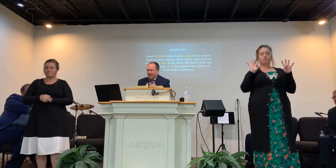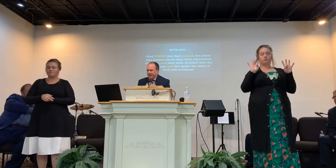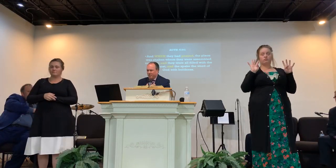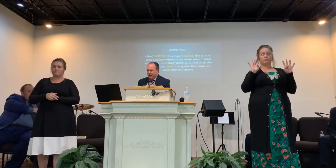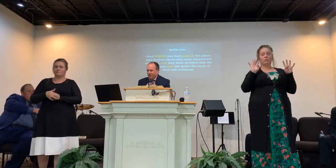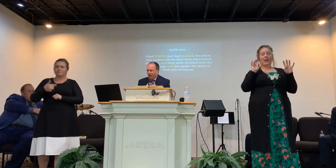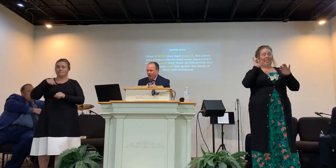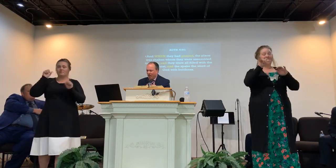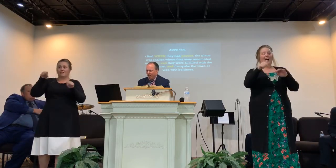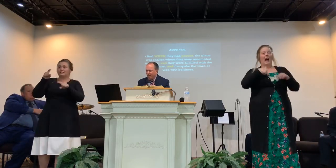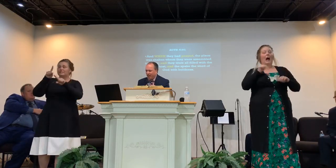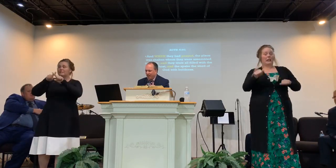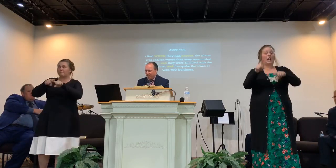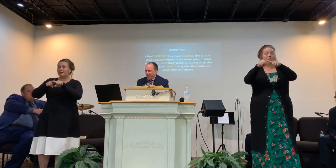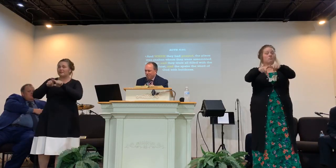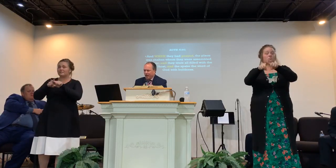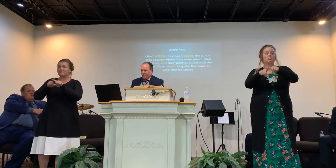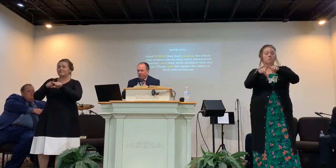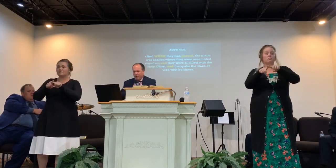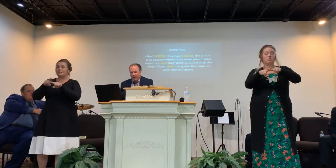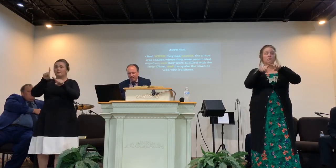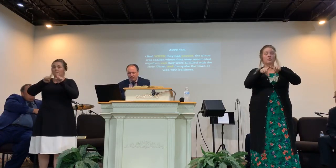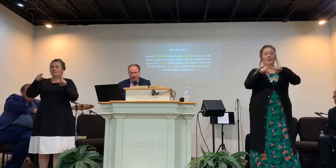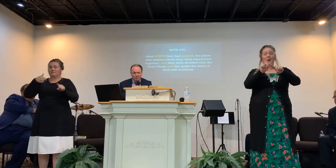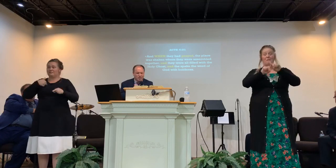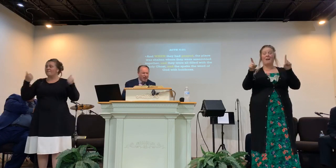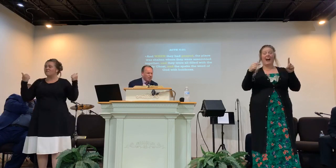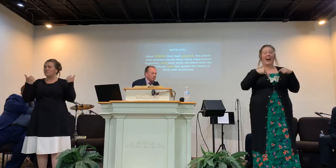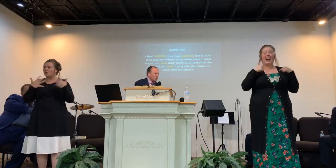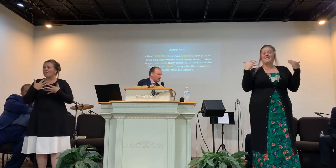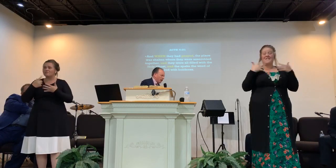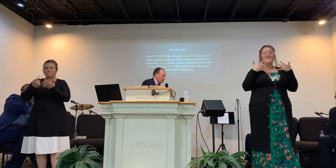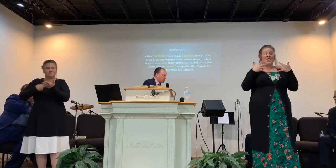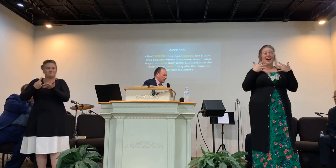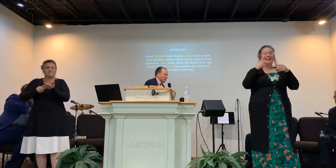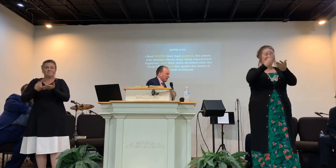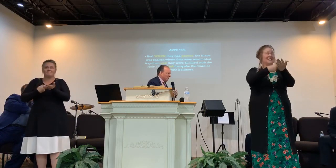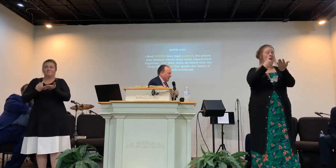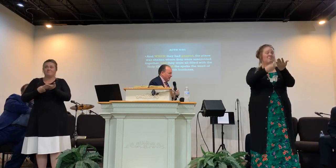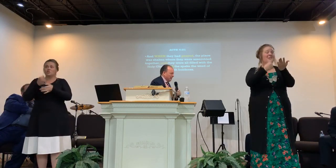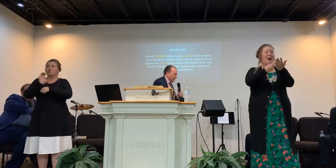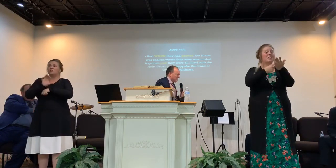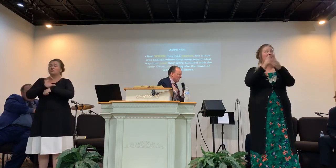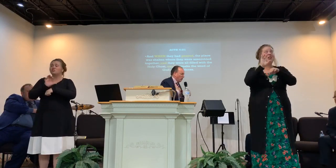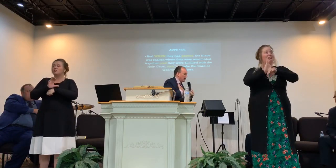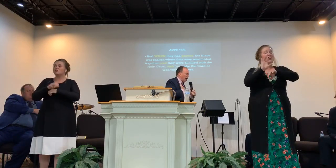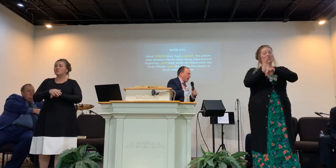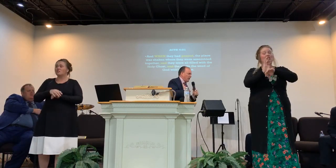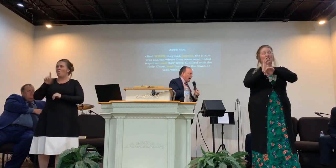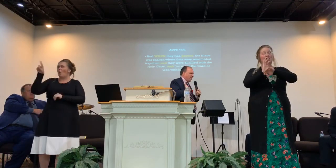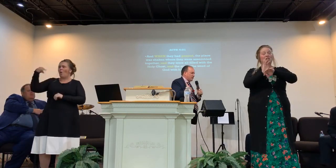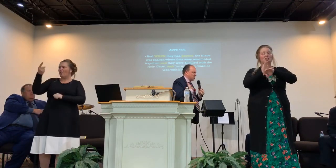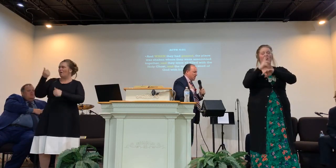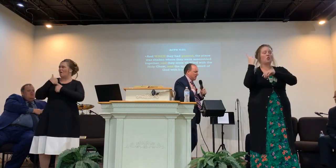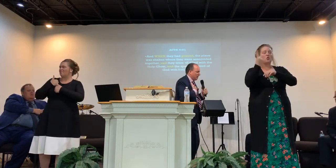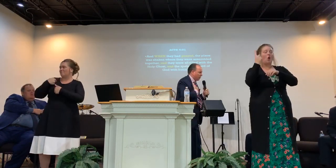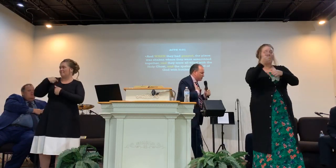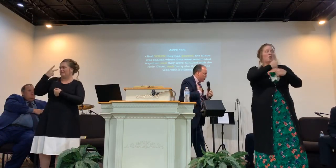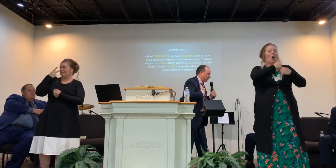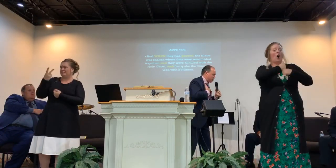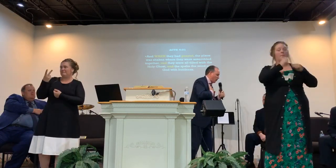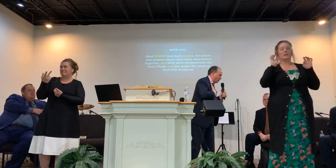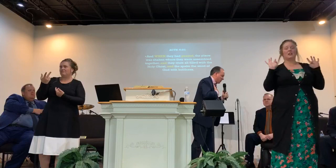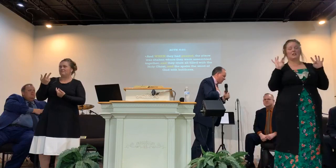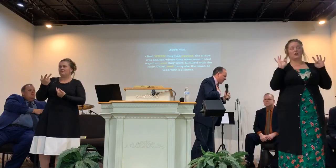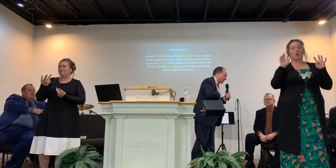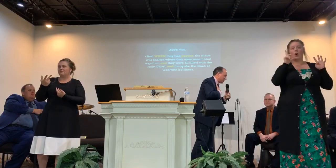that I can depend on. But I'm afraid that sometimes the church is the only army I've ever seen that will